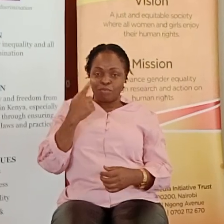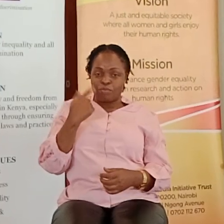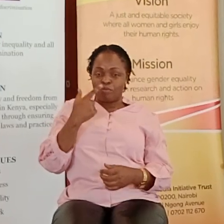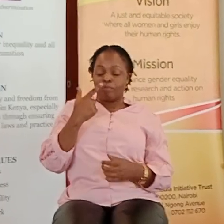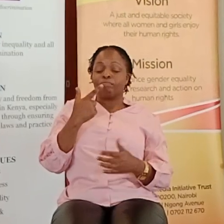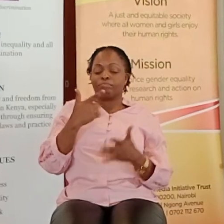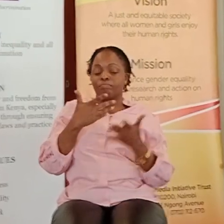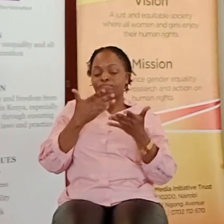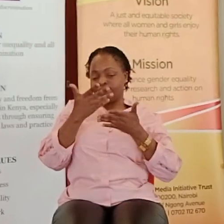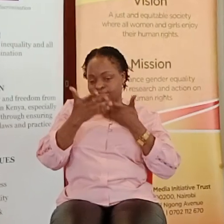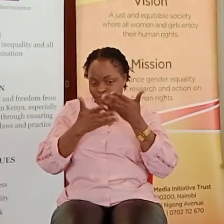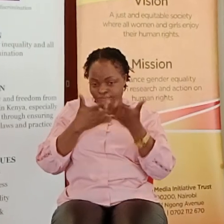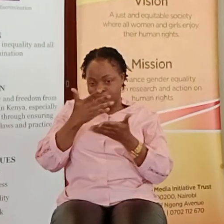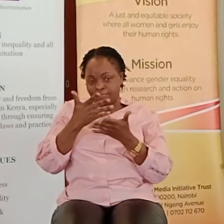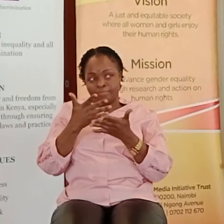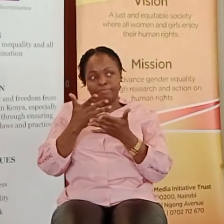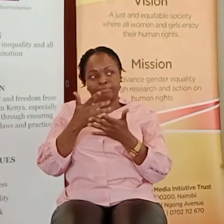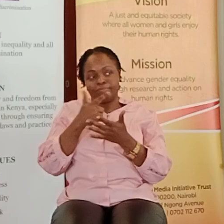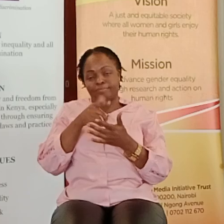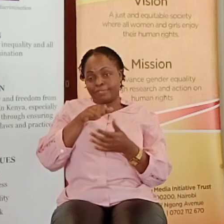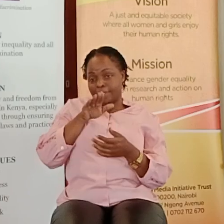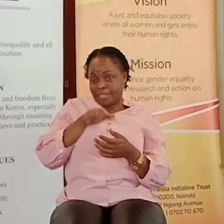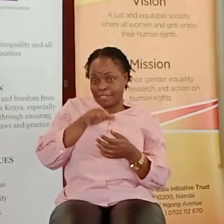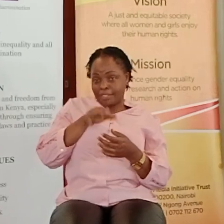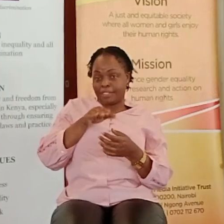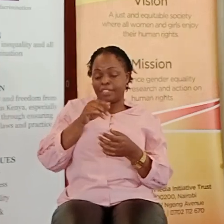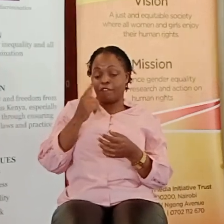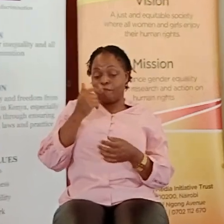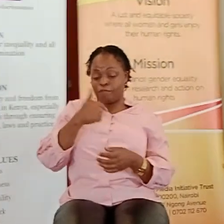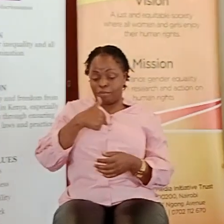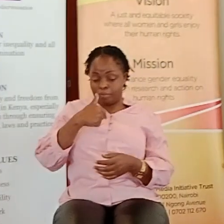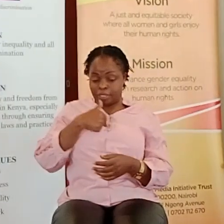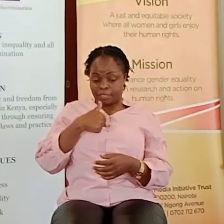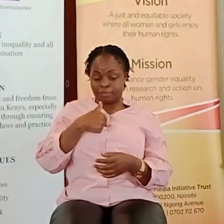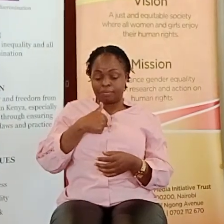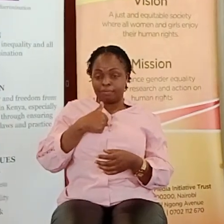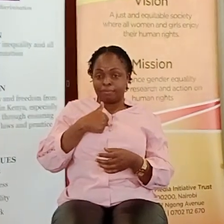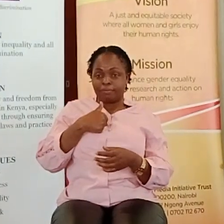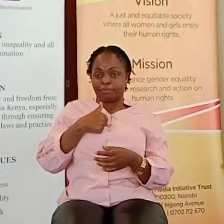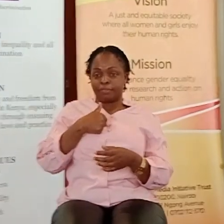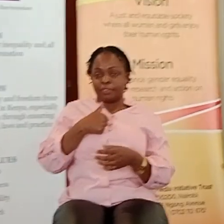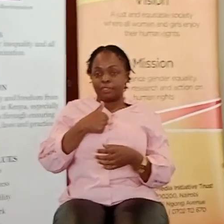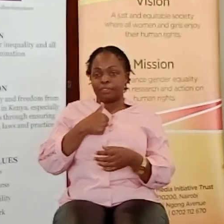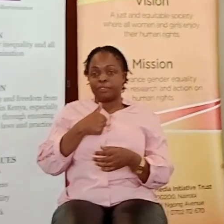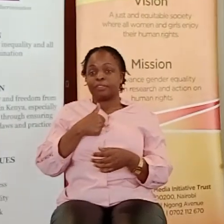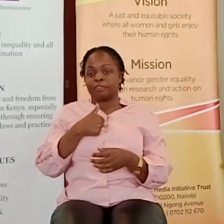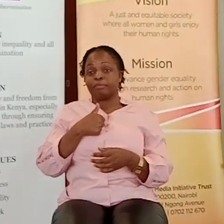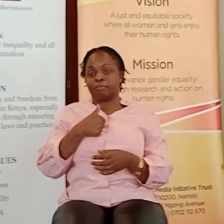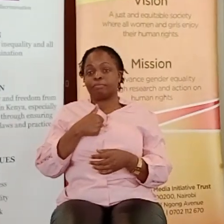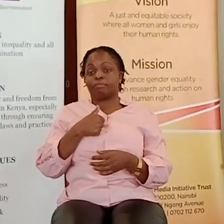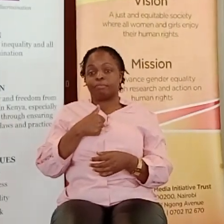She's a lady that for me, her stories inspires me. So